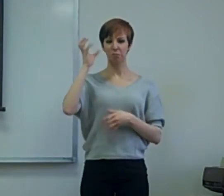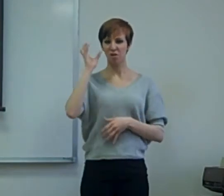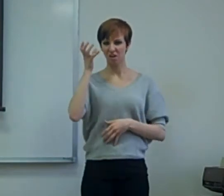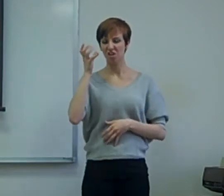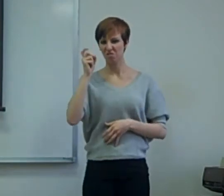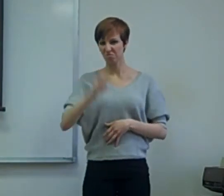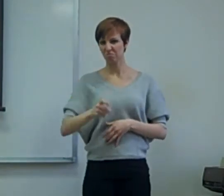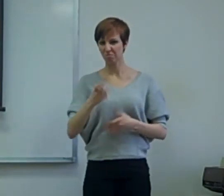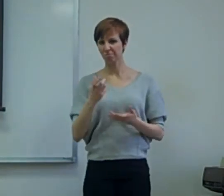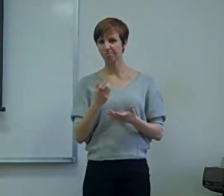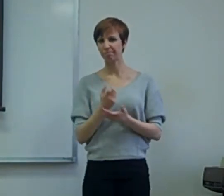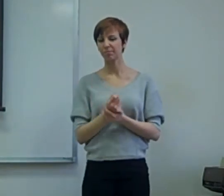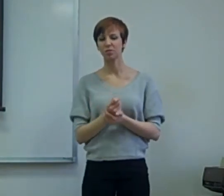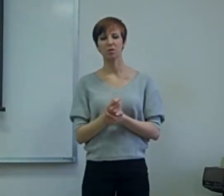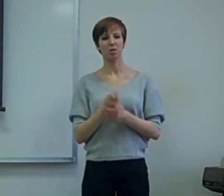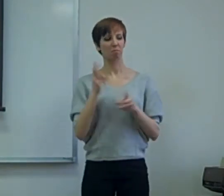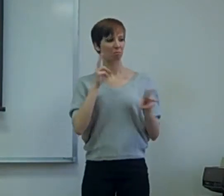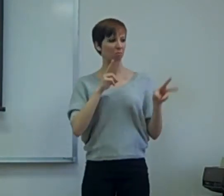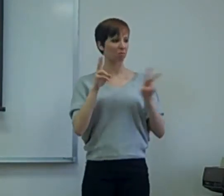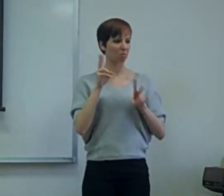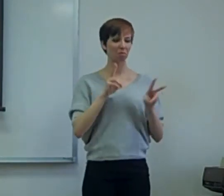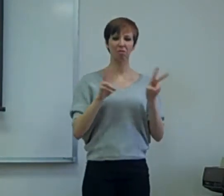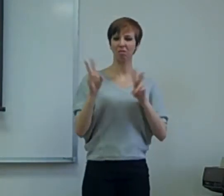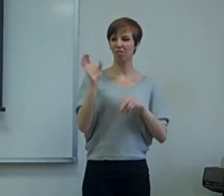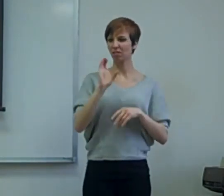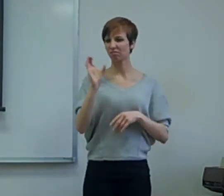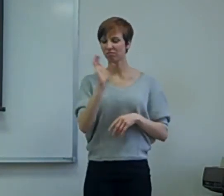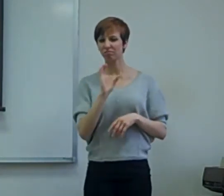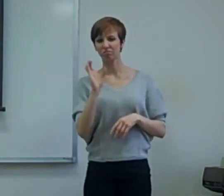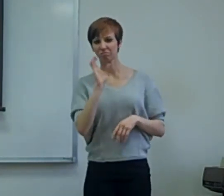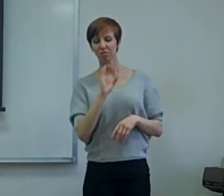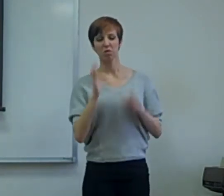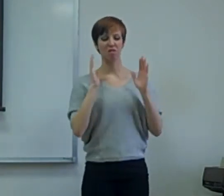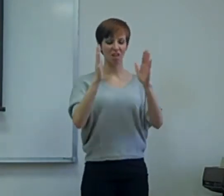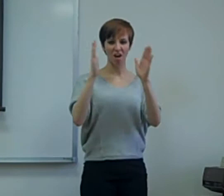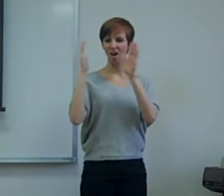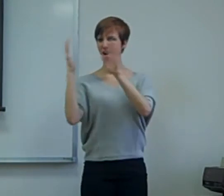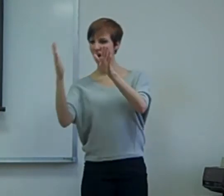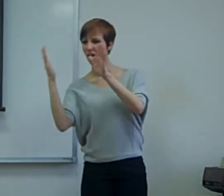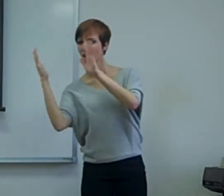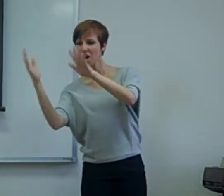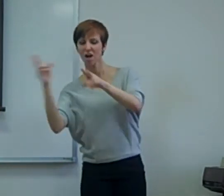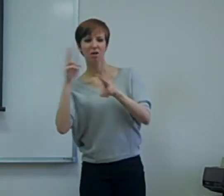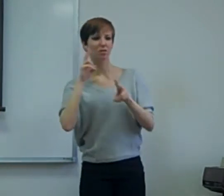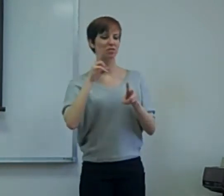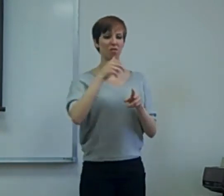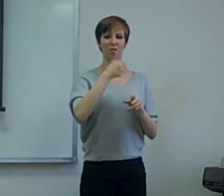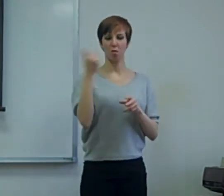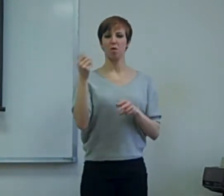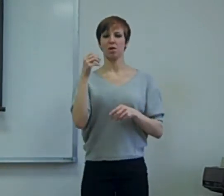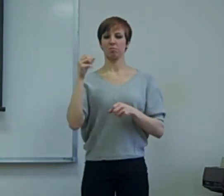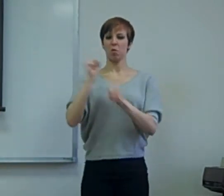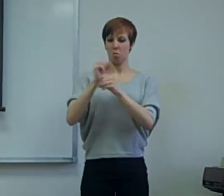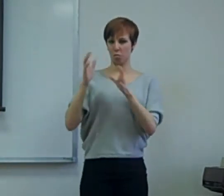So I started looking for somebody, you're looking down the aisles for these people that work there that could help you. I finally saw this